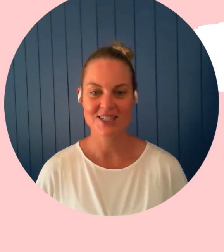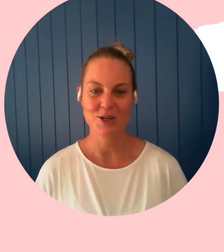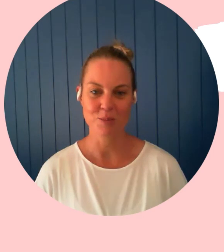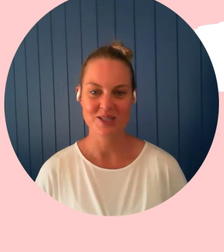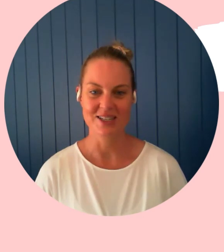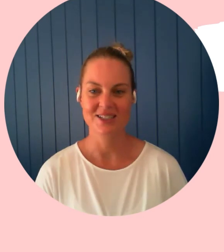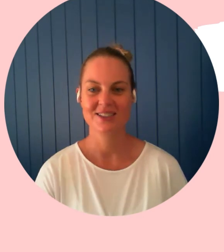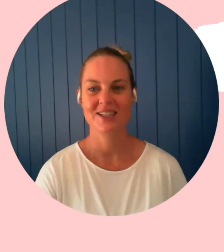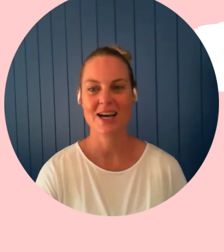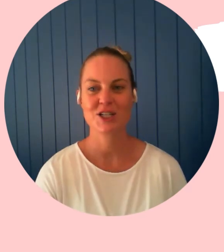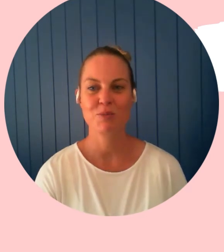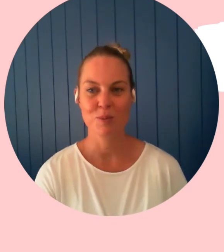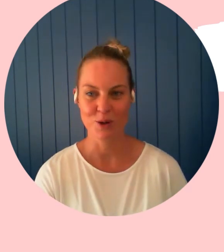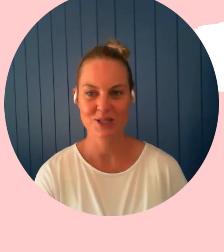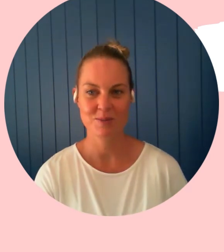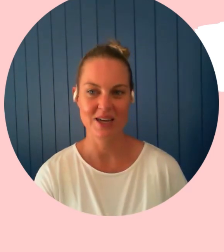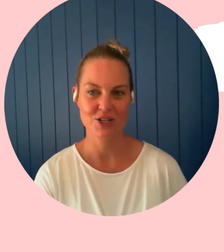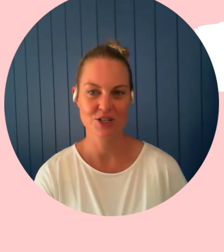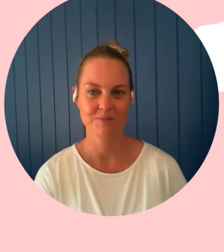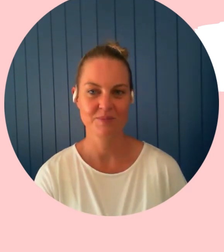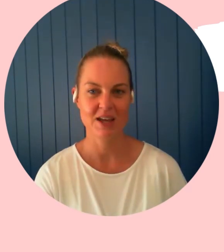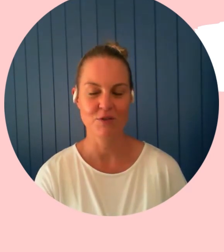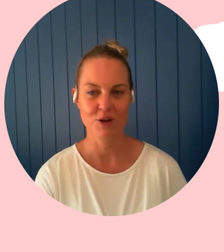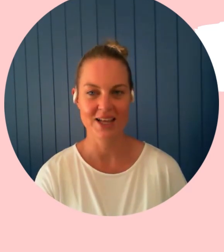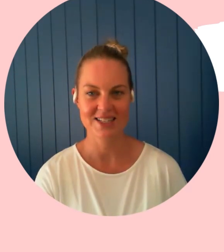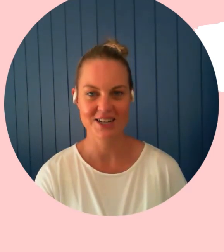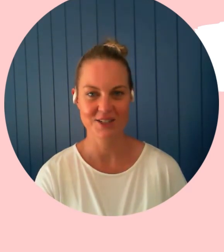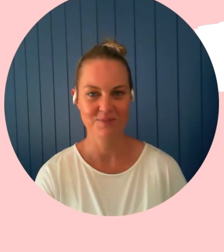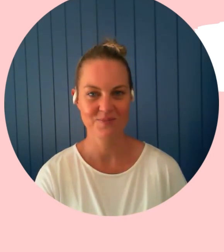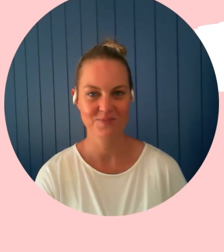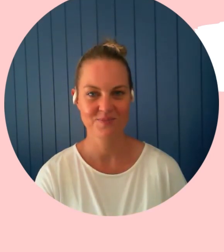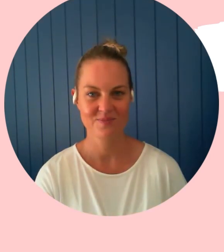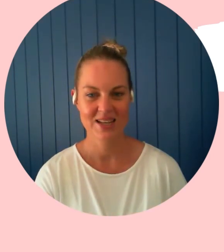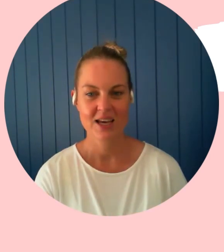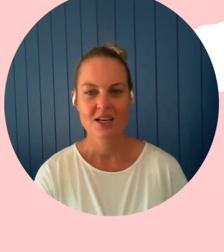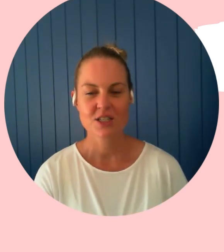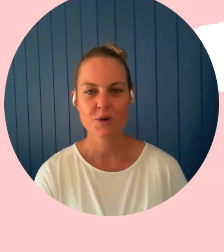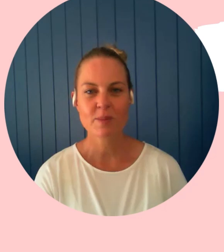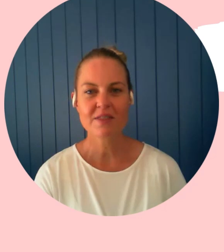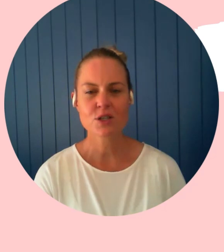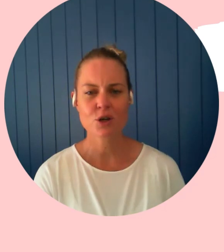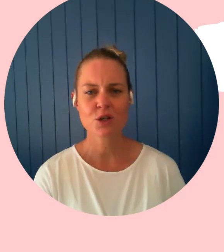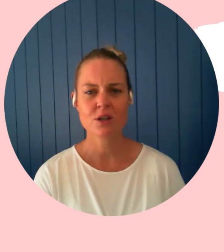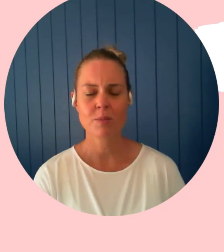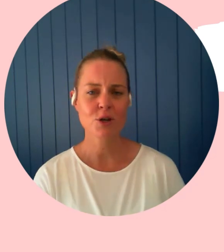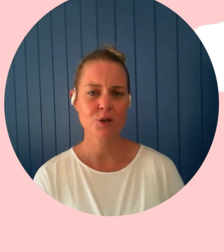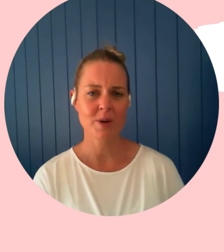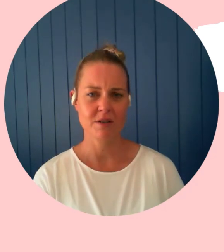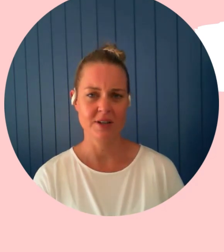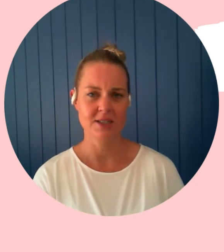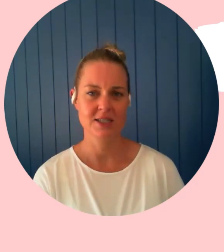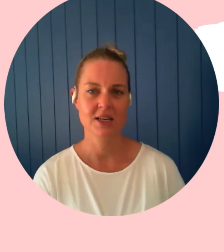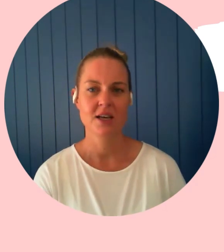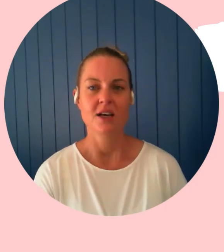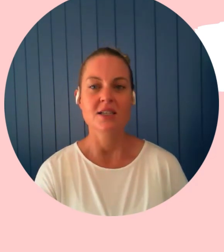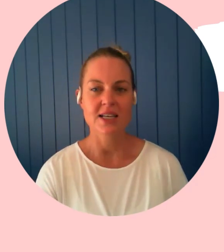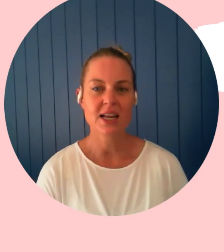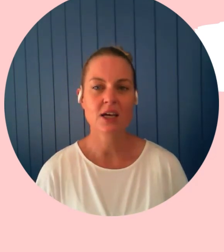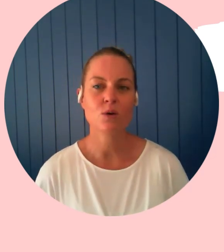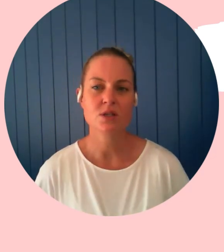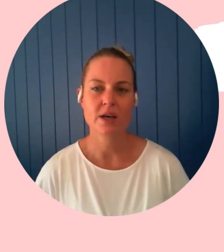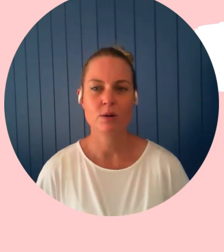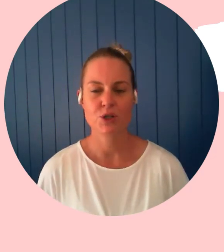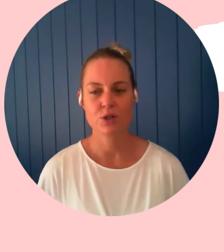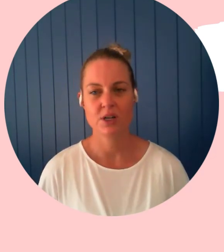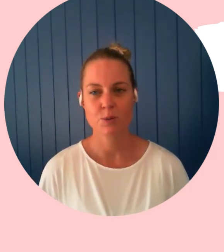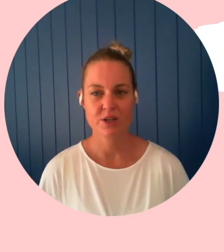the opposite. It actually promotes speech and vocalization. So what about the social and emotional benefits? Signing can also